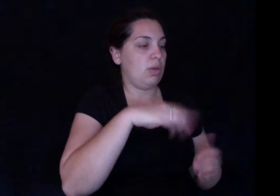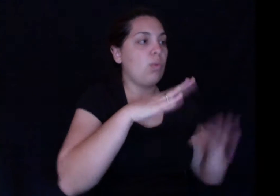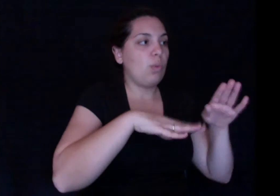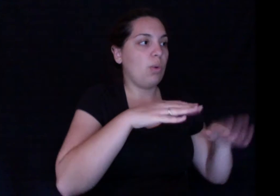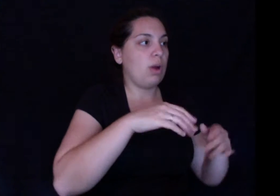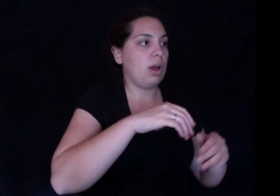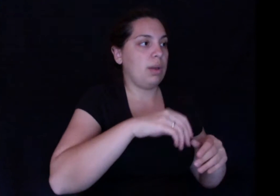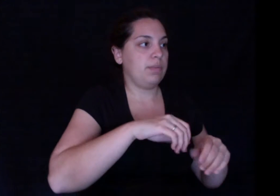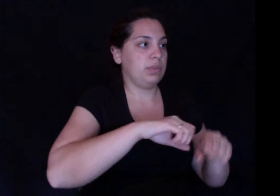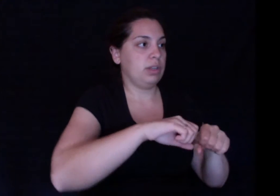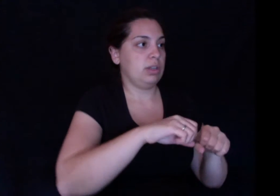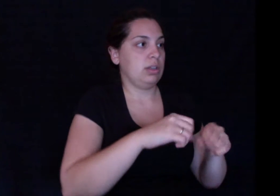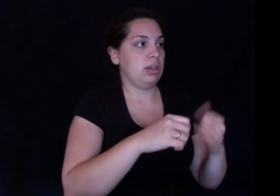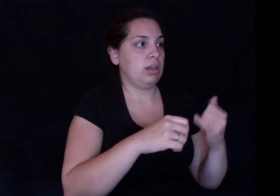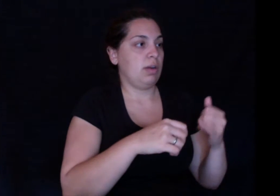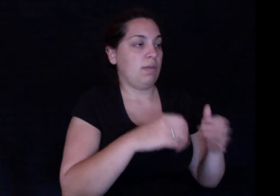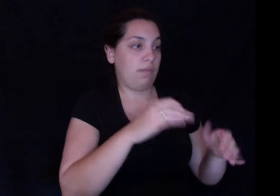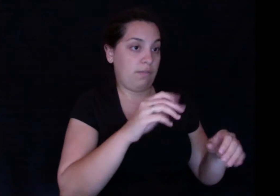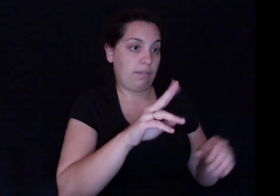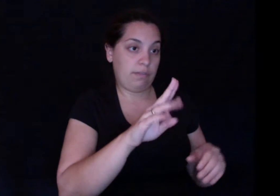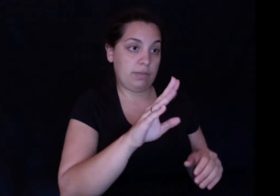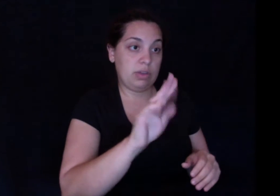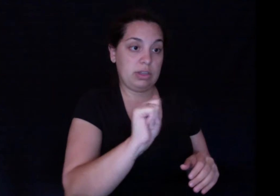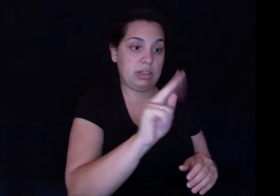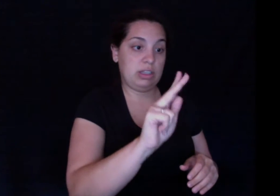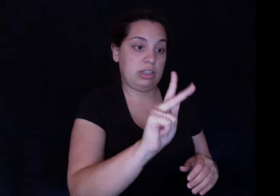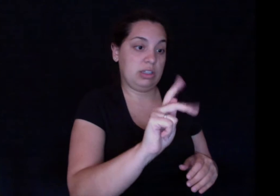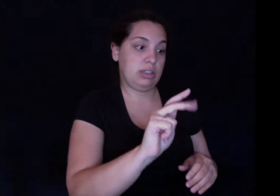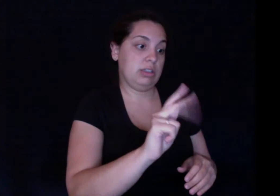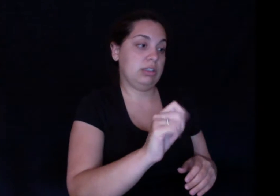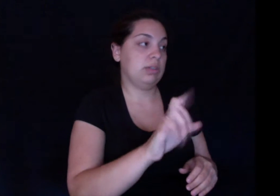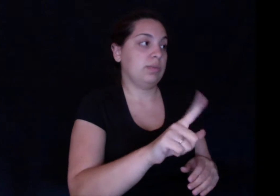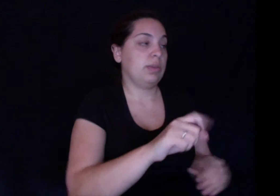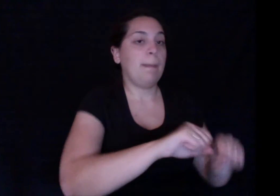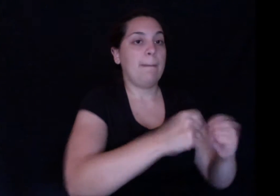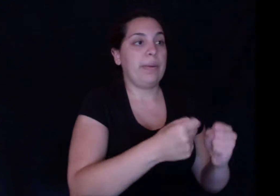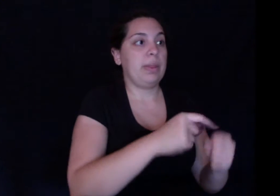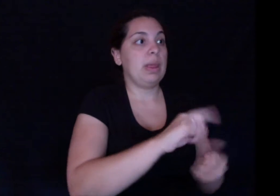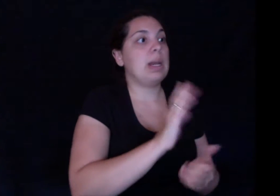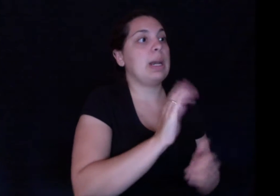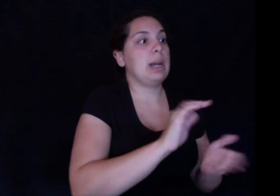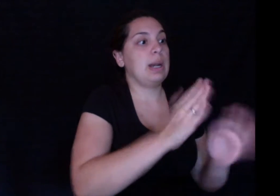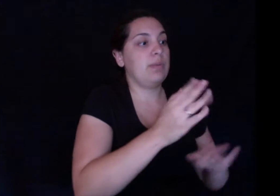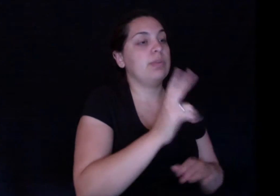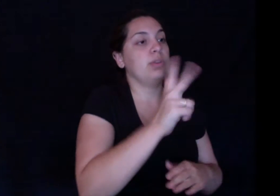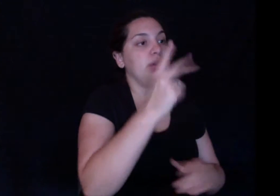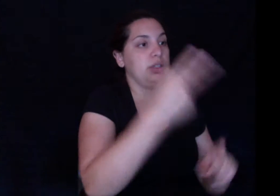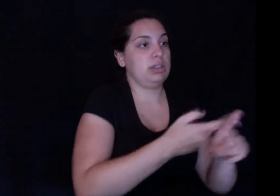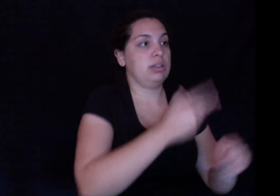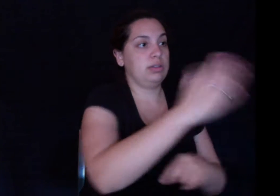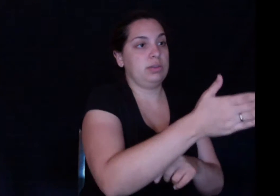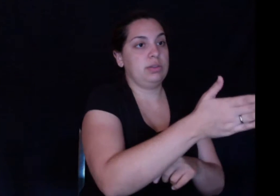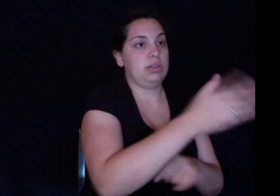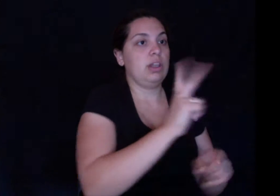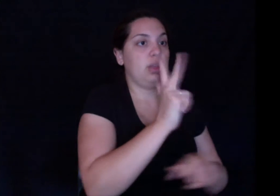to his children. Life goes on, and I know she would wanted me to keep going, and I've been doing that ever since.